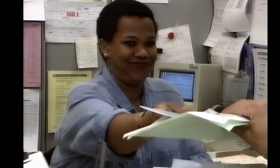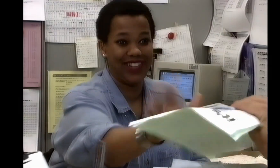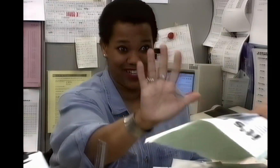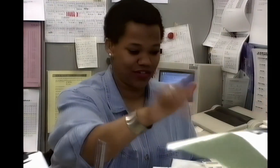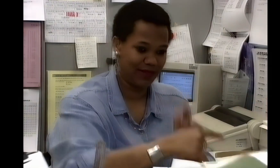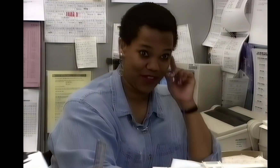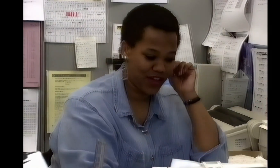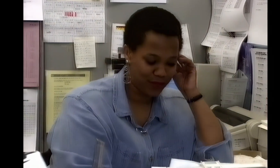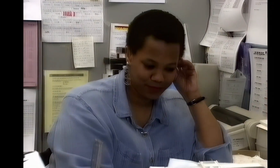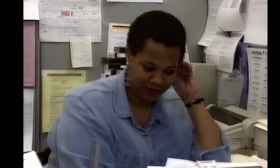Sorry,